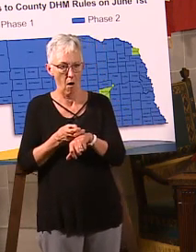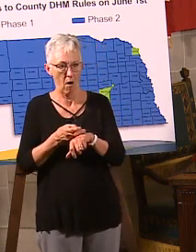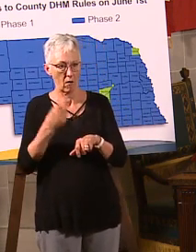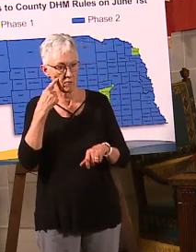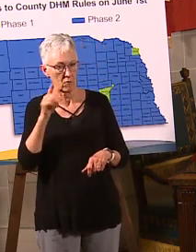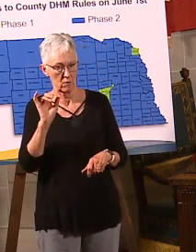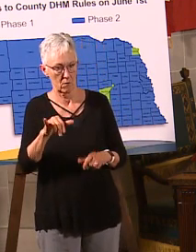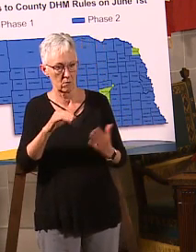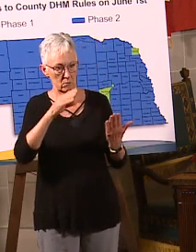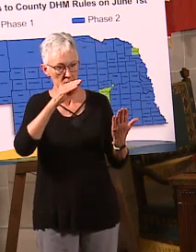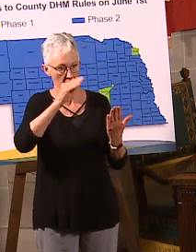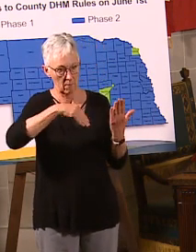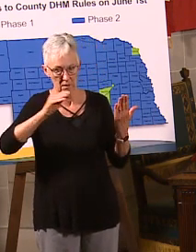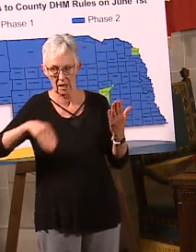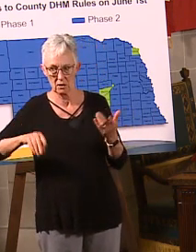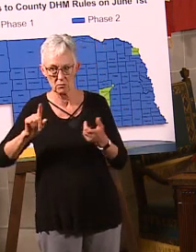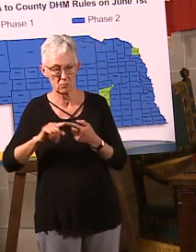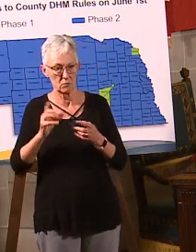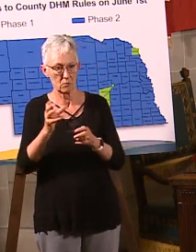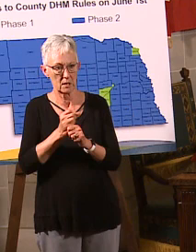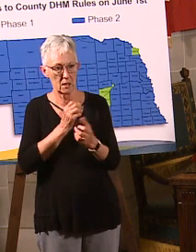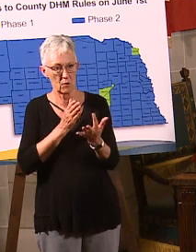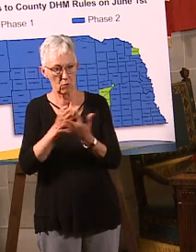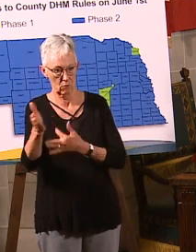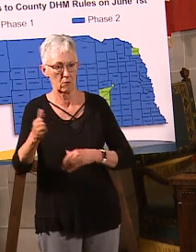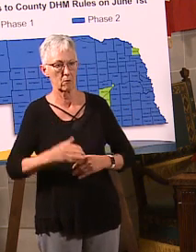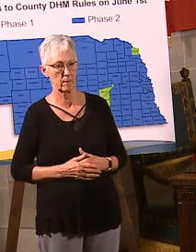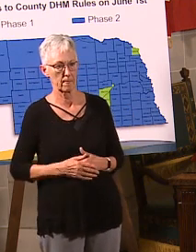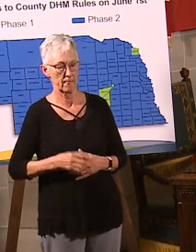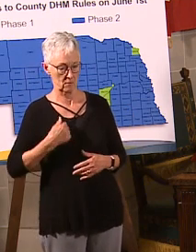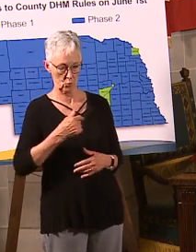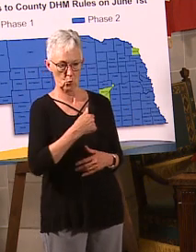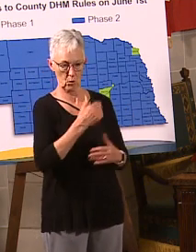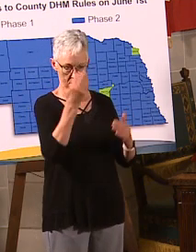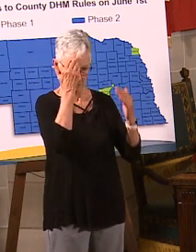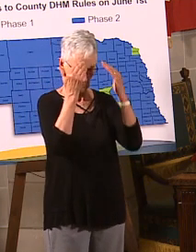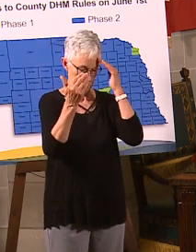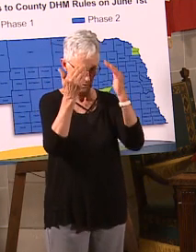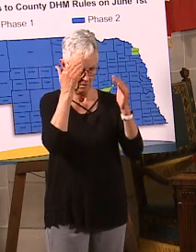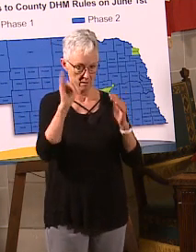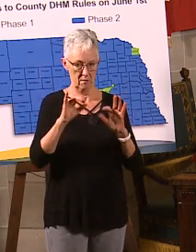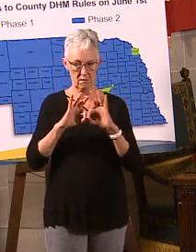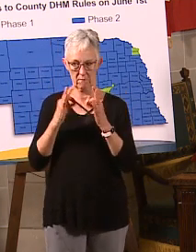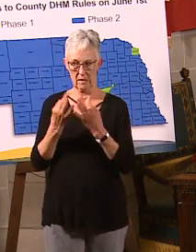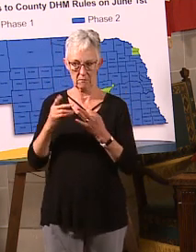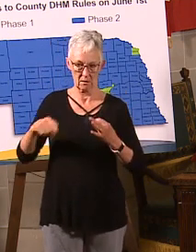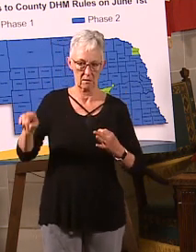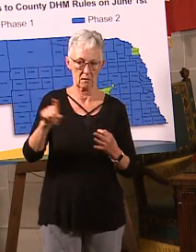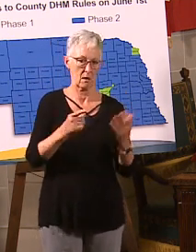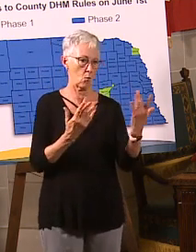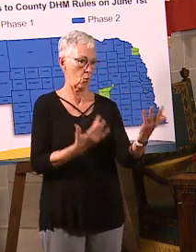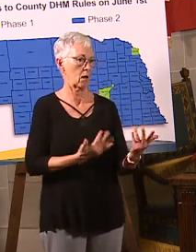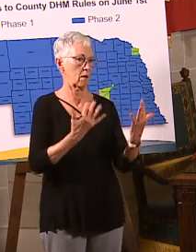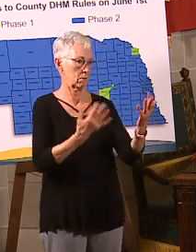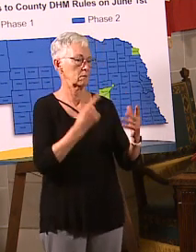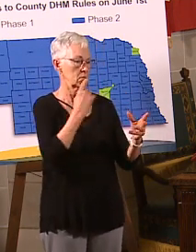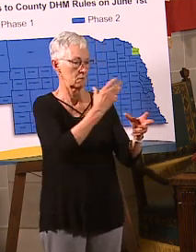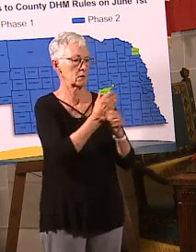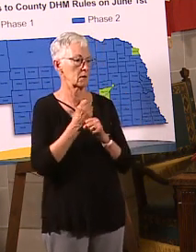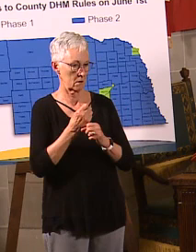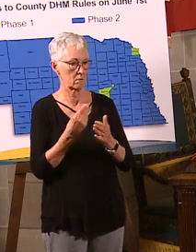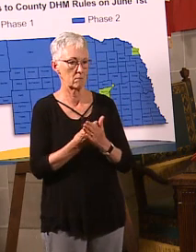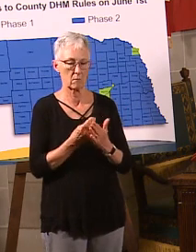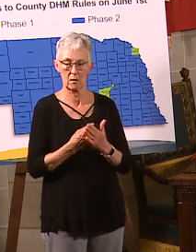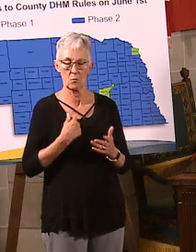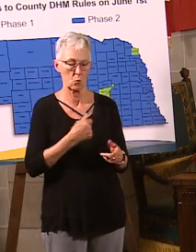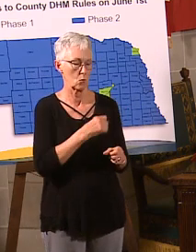folks. So it is one of the things that we're cognizant of, that families out there are being impacted, and we're working to be able to get that unemployment insurance checks out